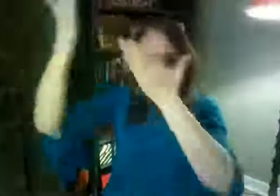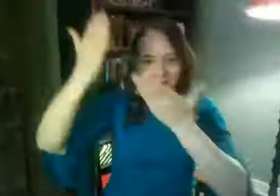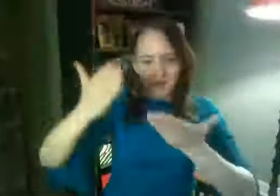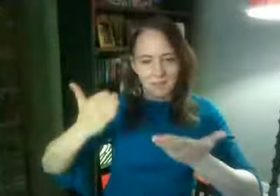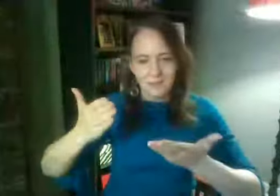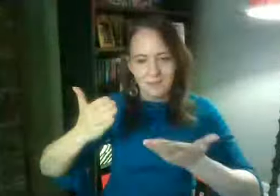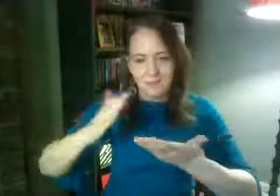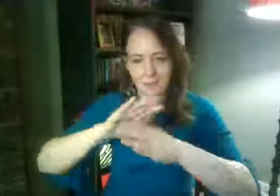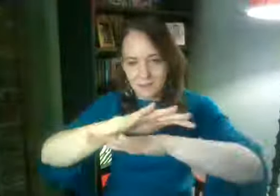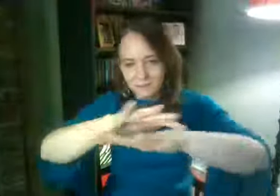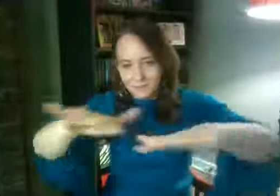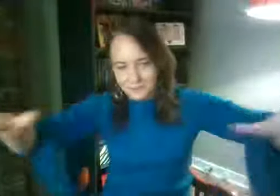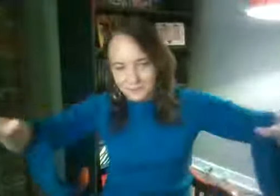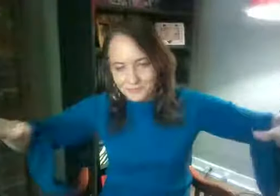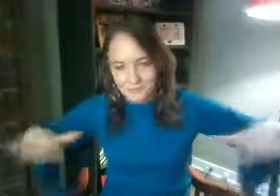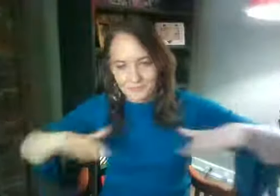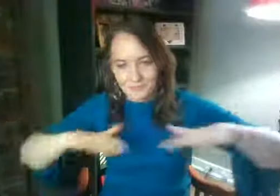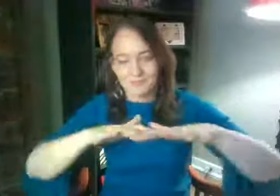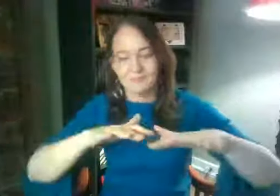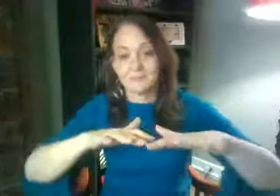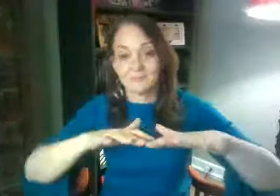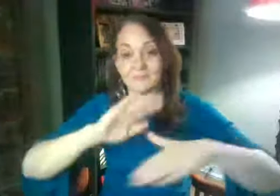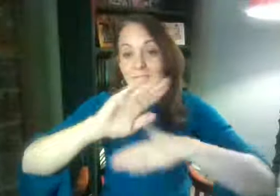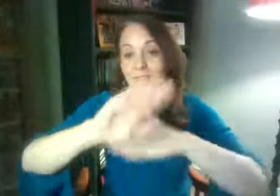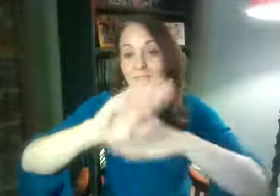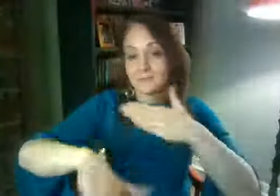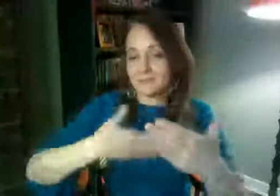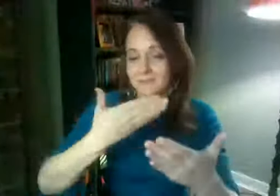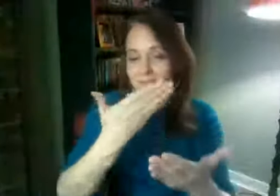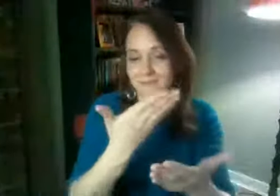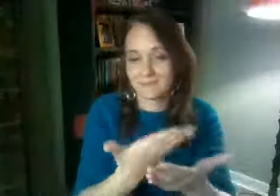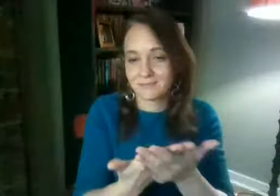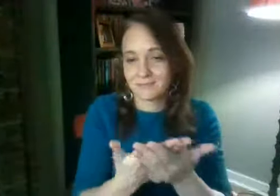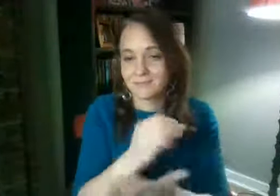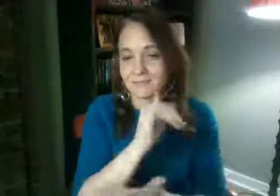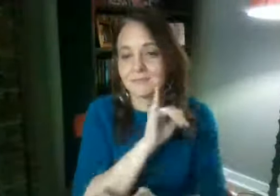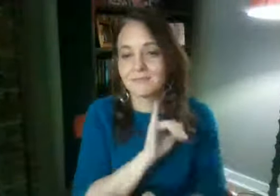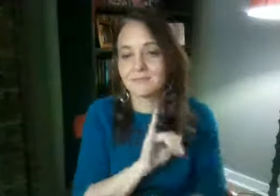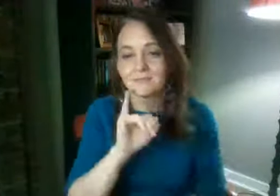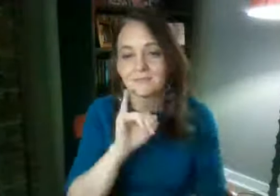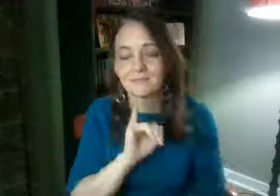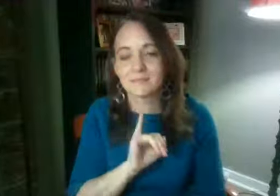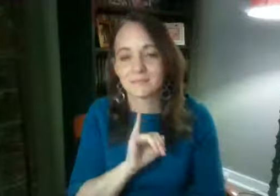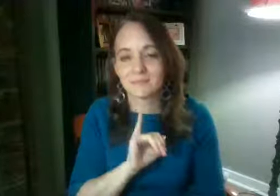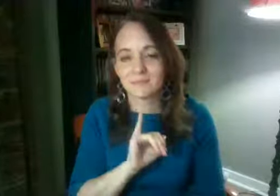Yaseh shalom aleinu ve'al kol